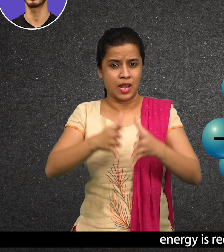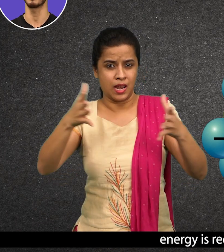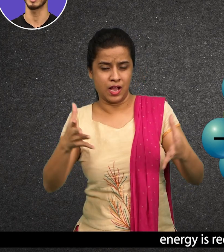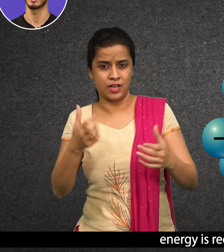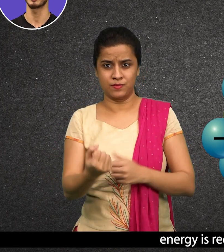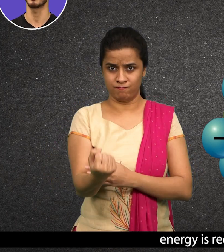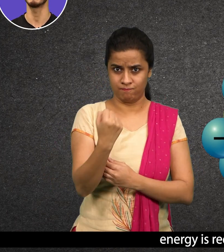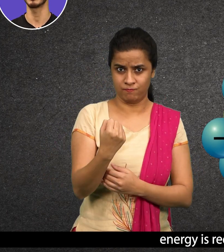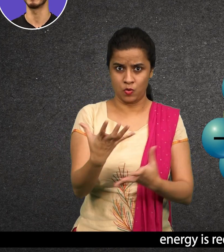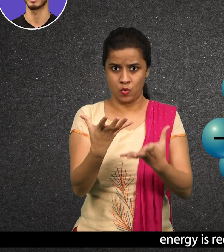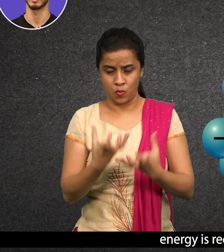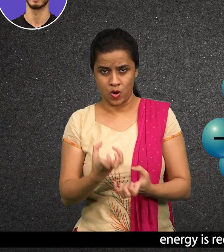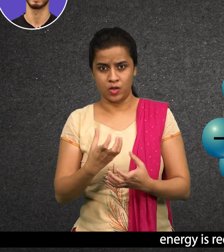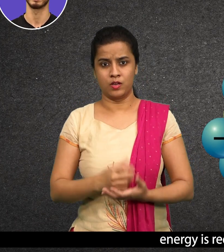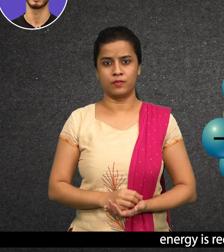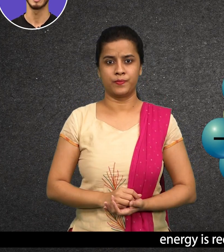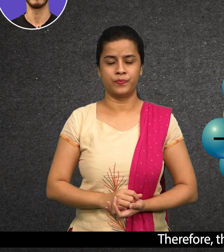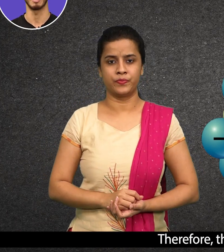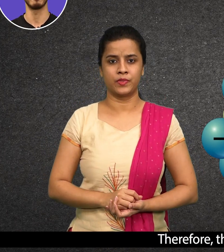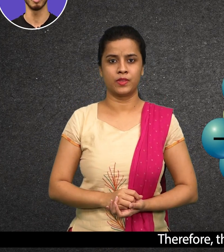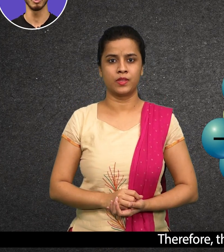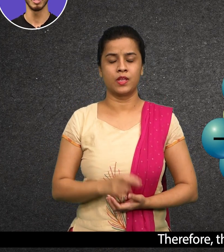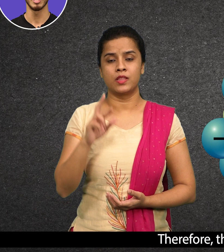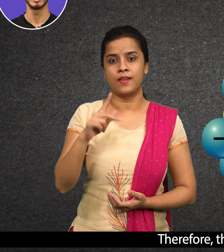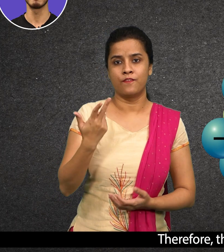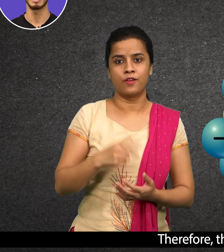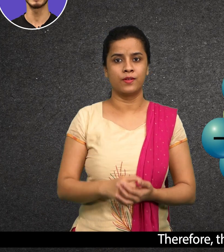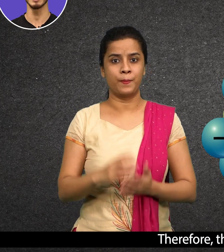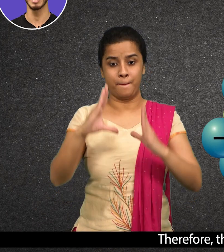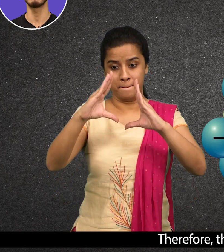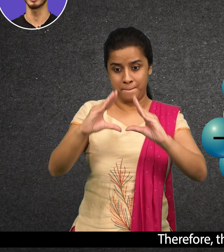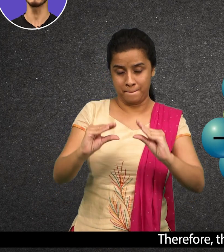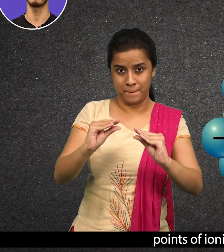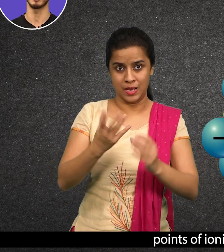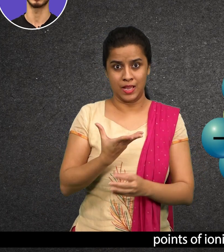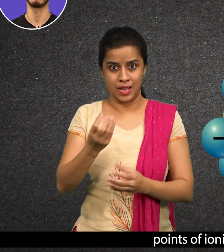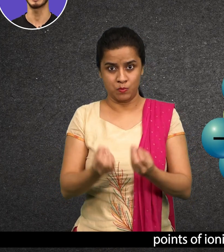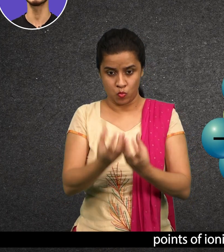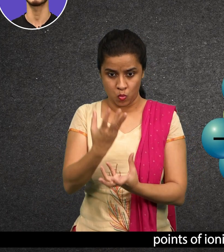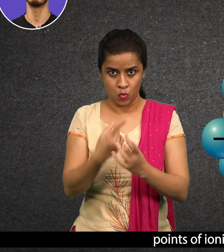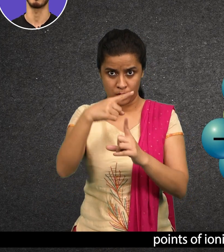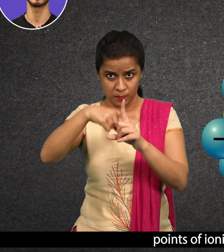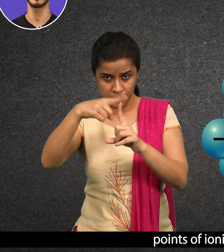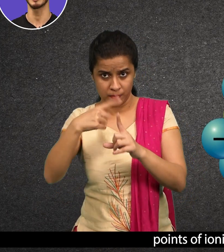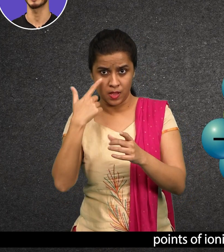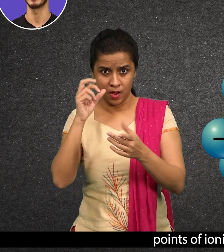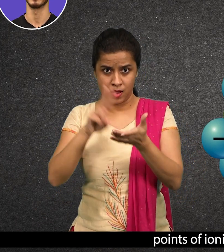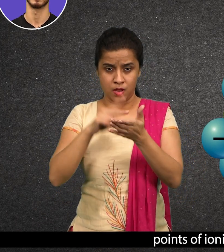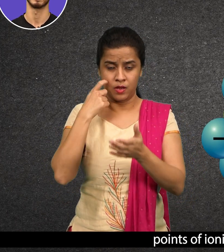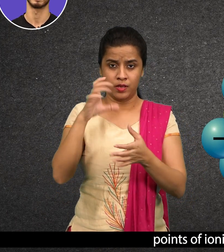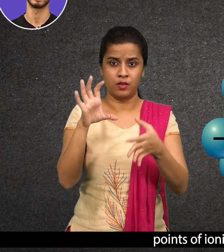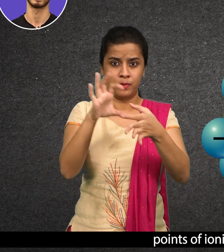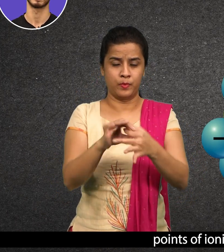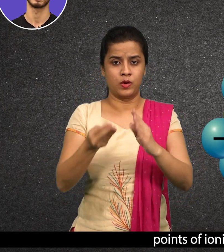is required to overcome it. Therefore, the melting and boiling points of ionic compounds are high.